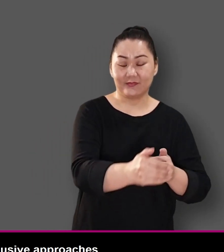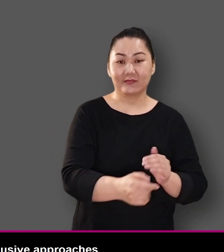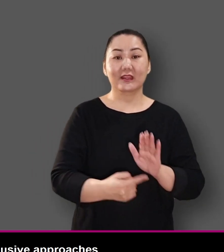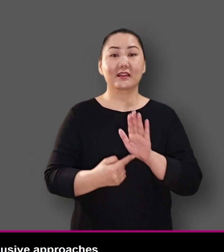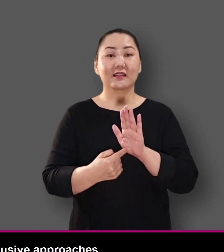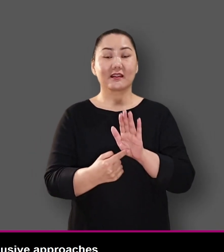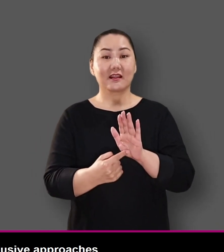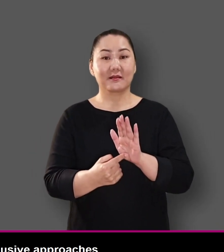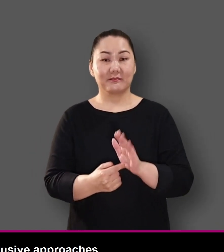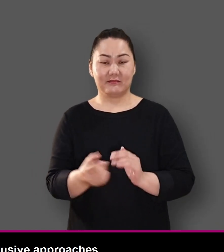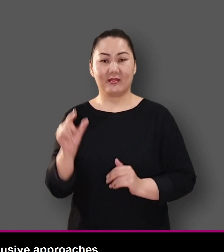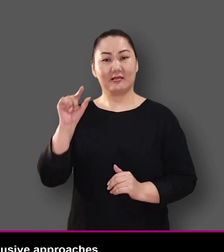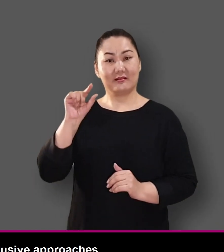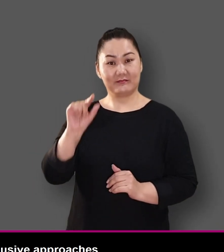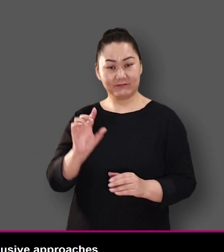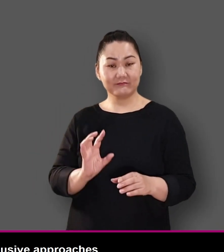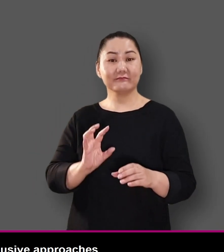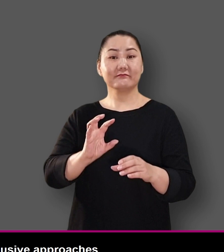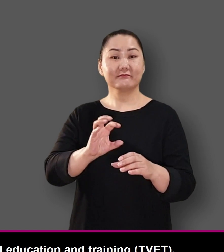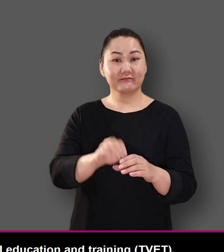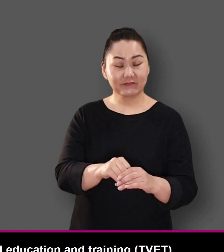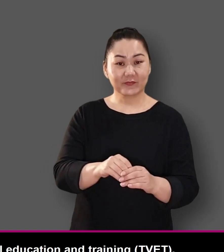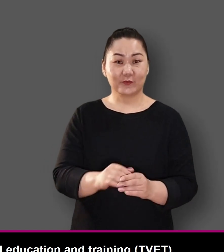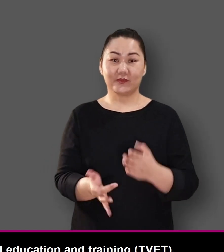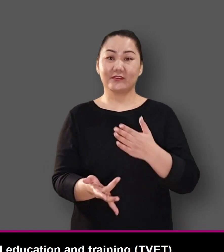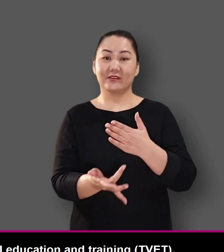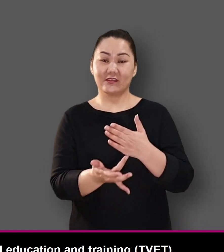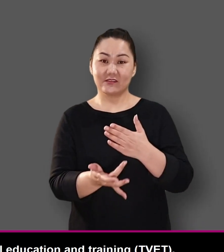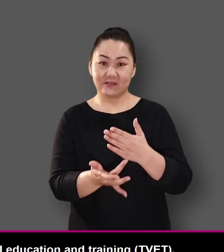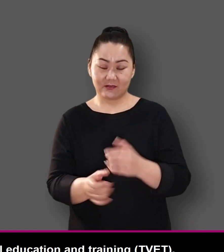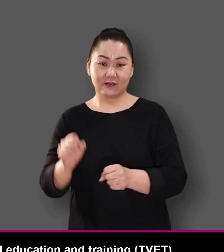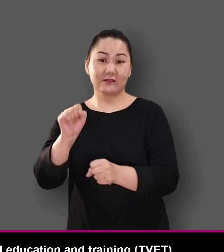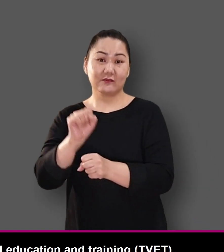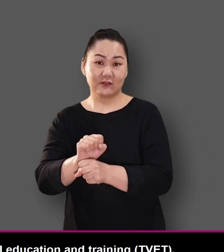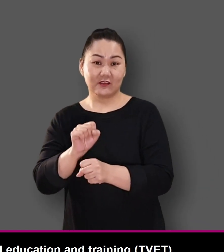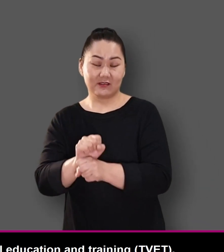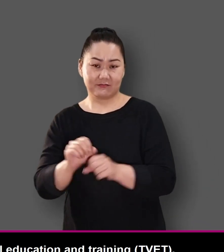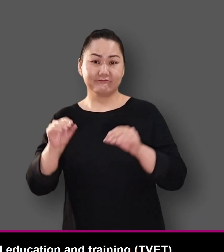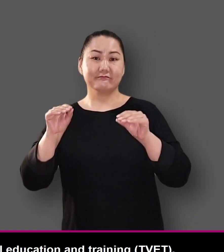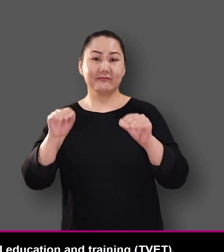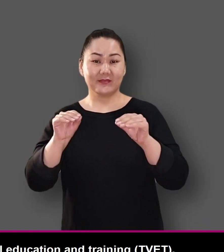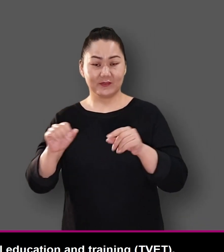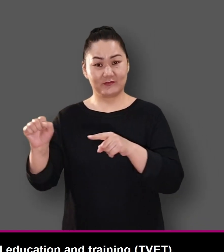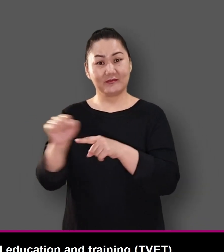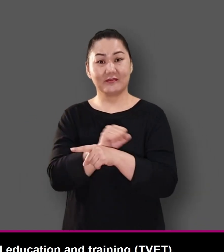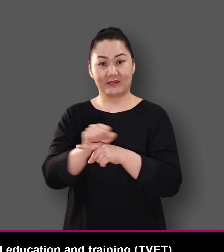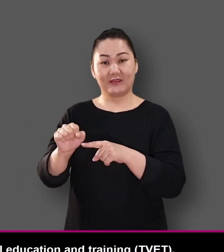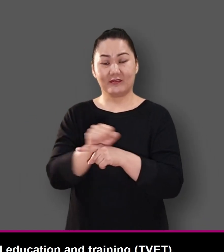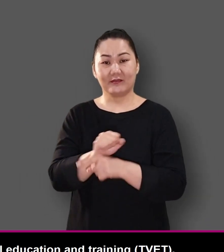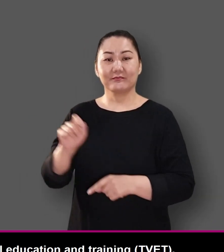promote inclusive approaches in technical and vocational education and training,